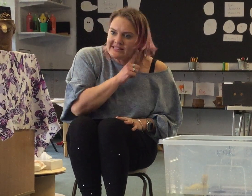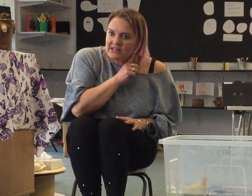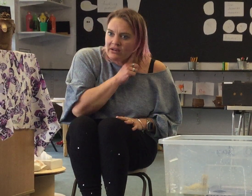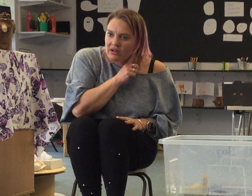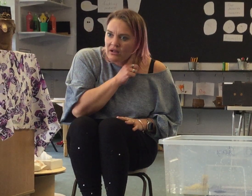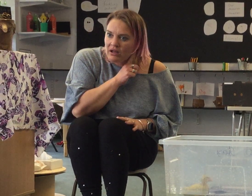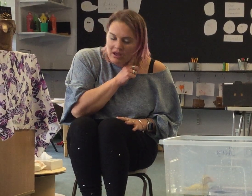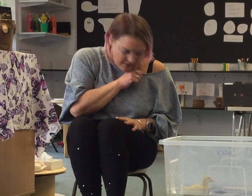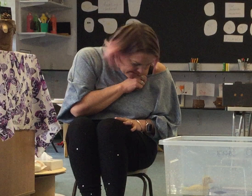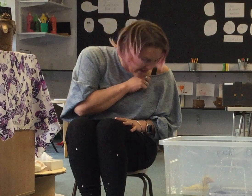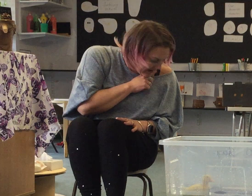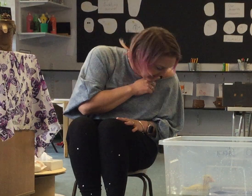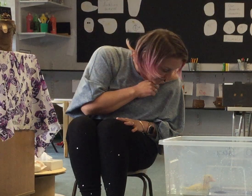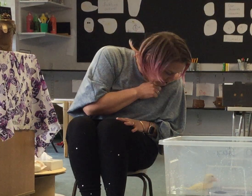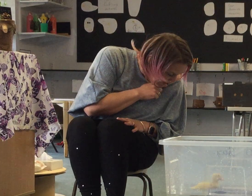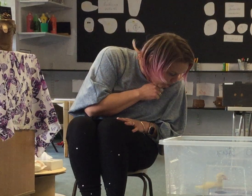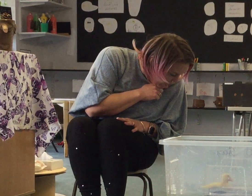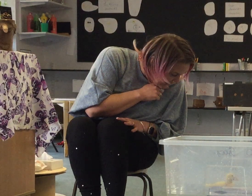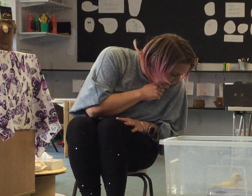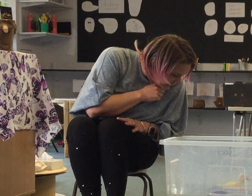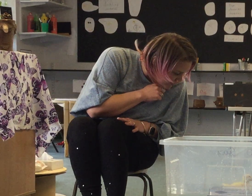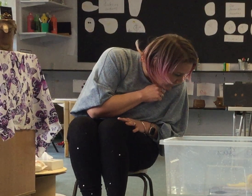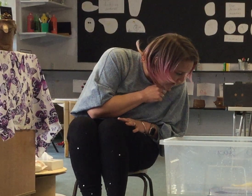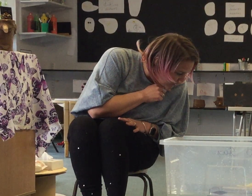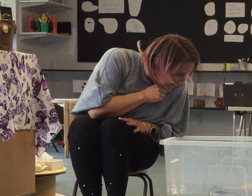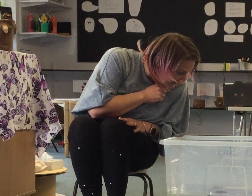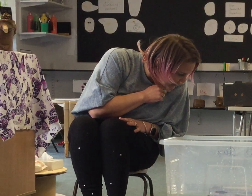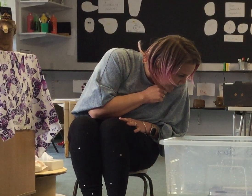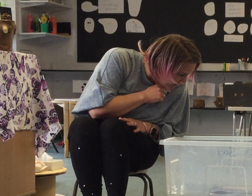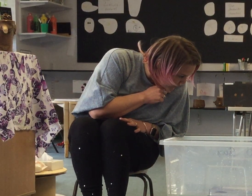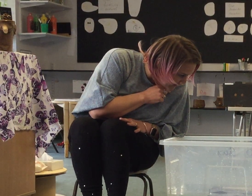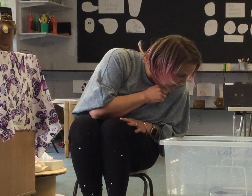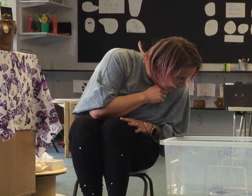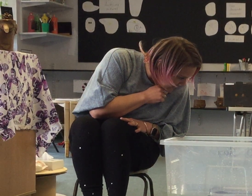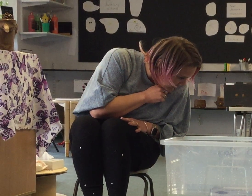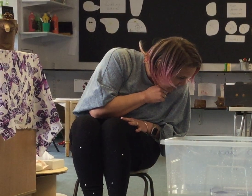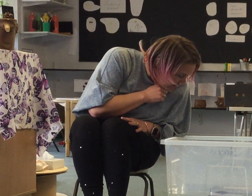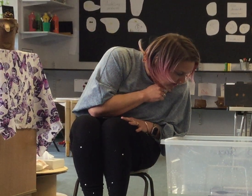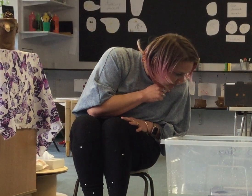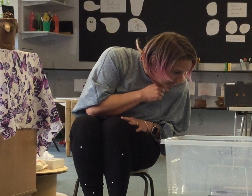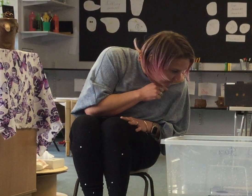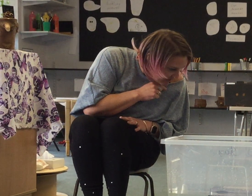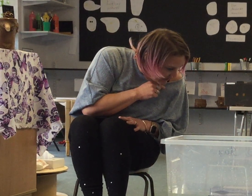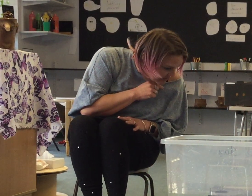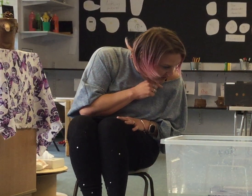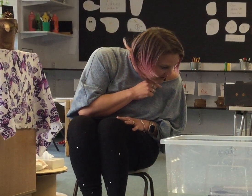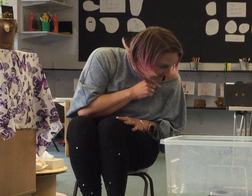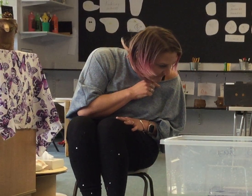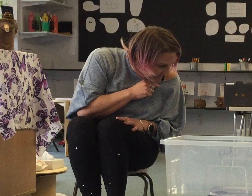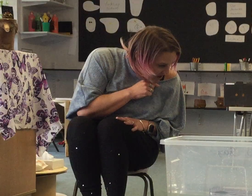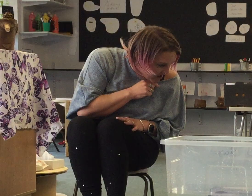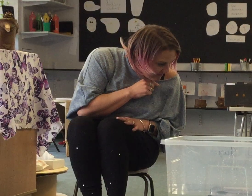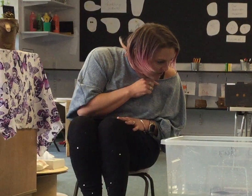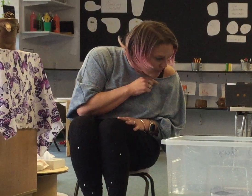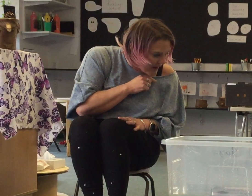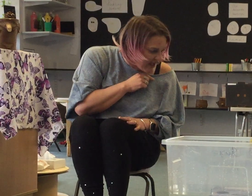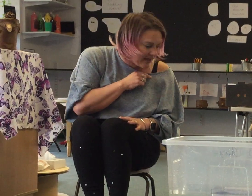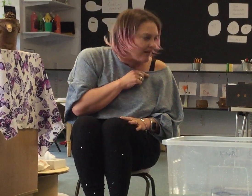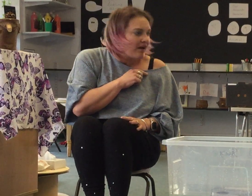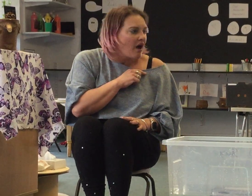Listen. That's right. One little duck went swimming one day over the hills and far away.